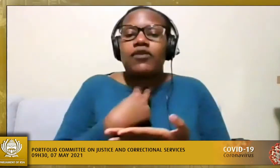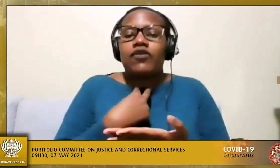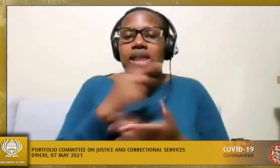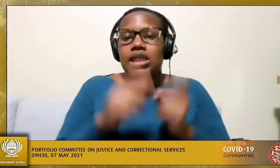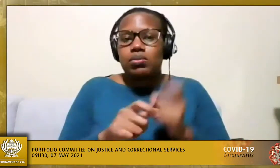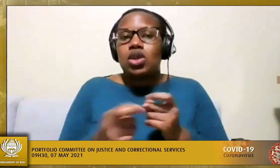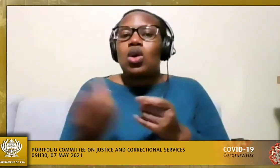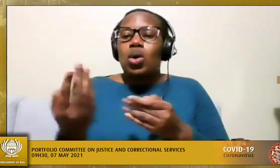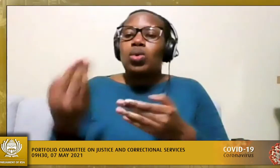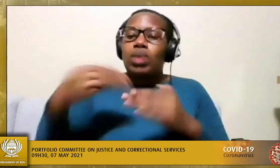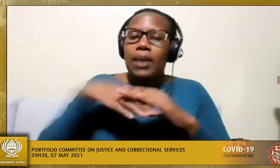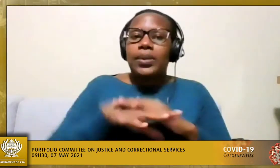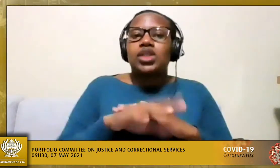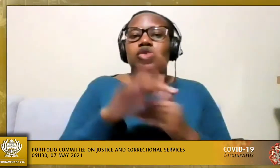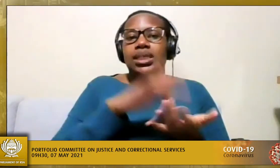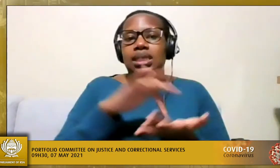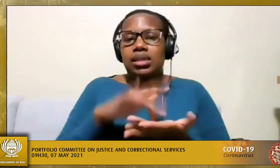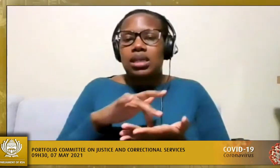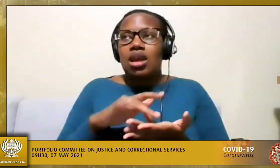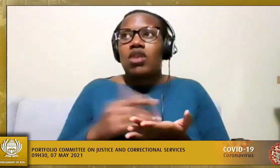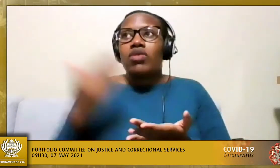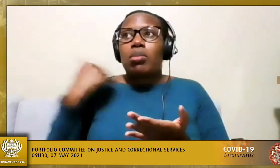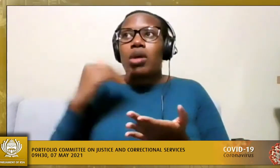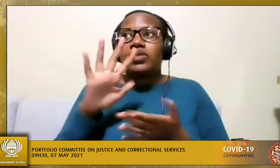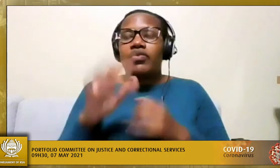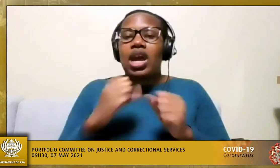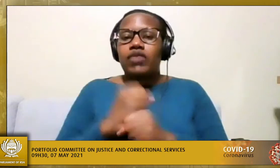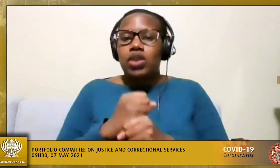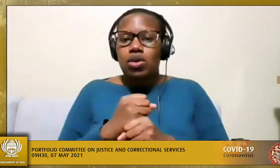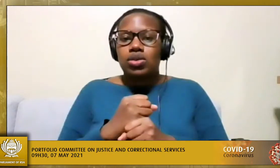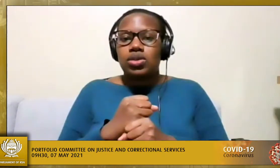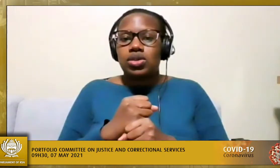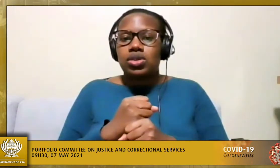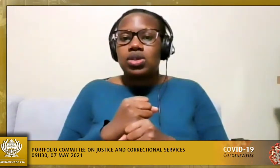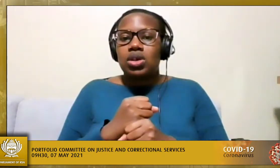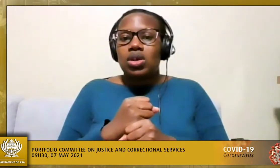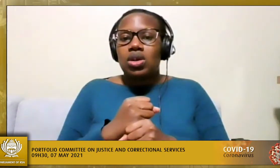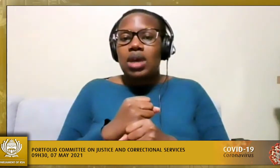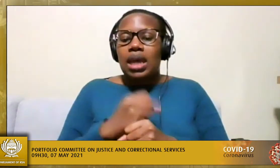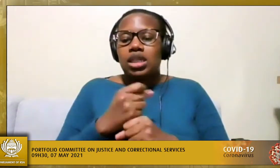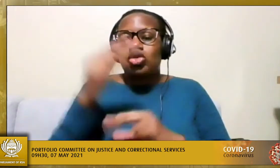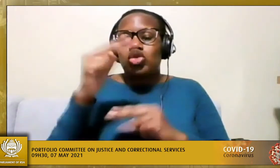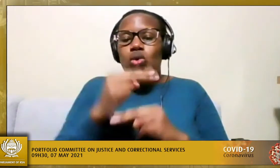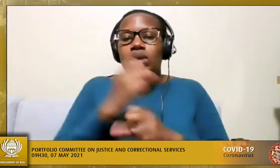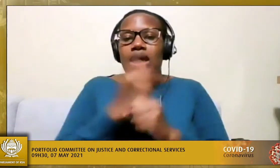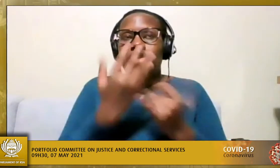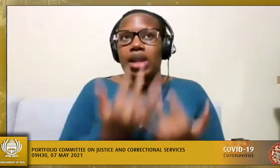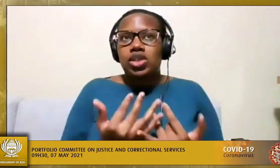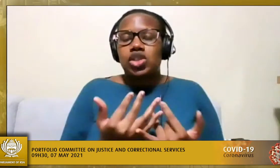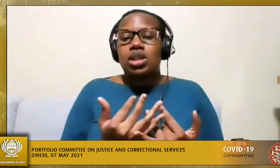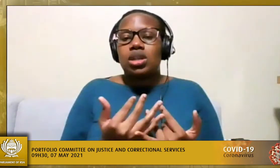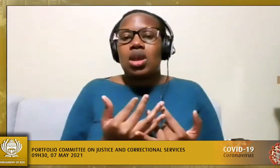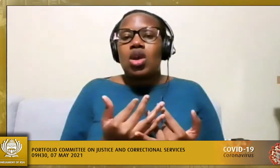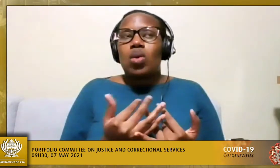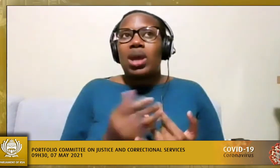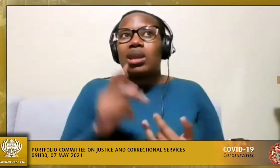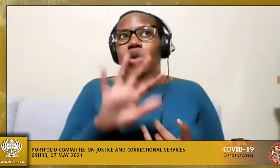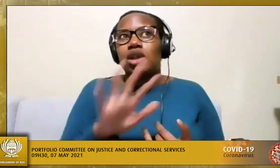these centers and for the past five years I did just a short calculation we dealt with approximately